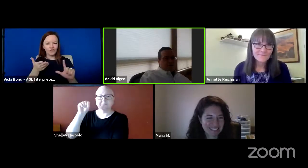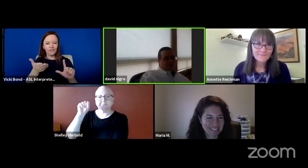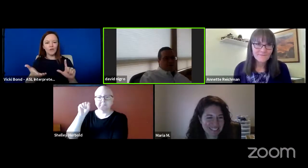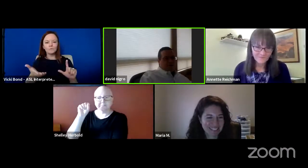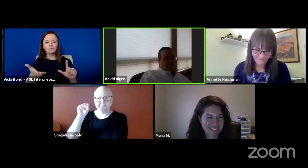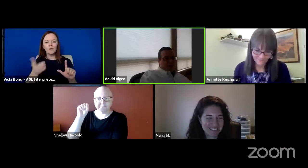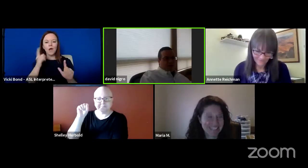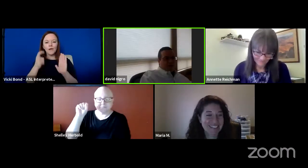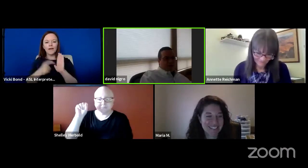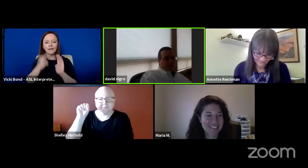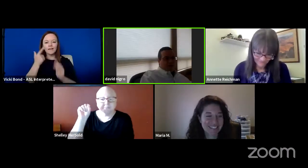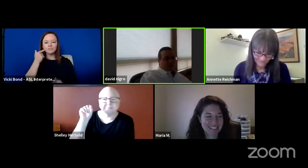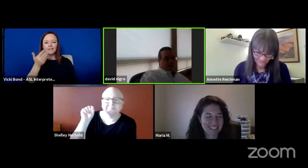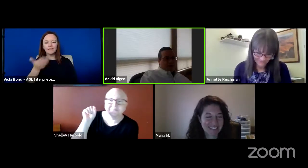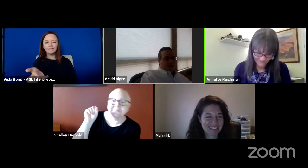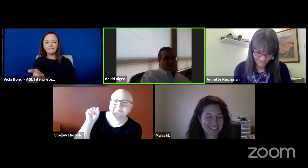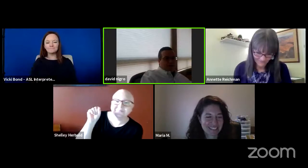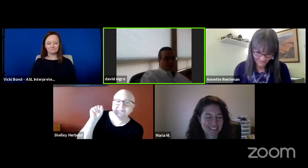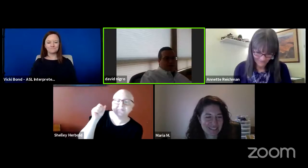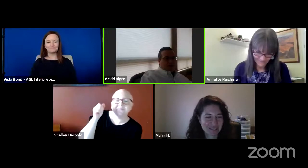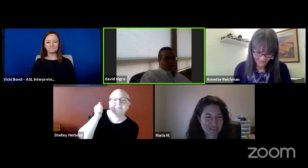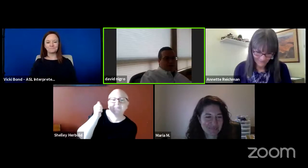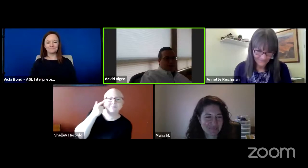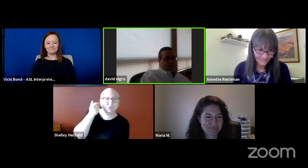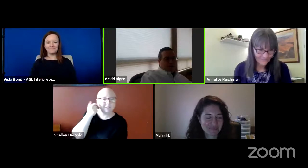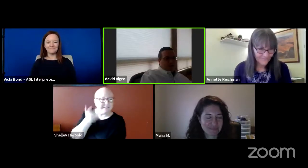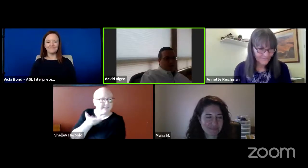will recognize Shelley.